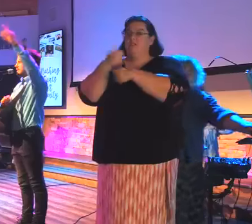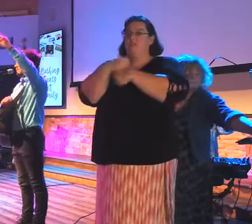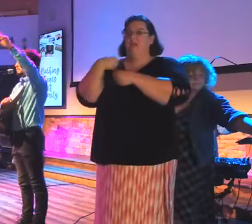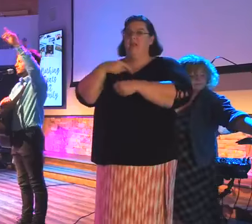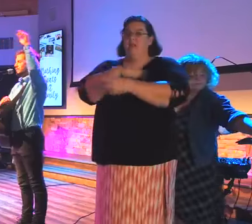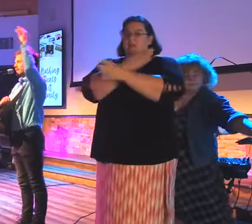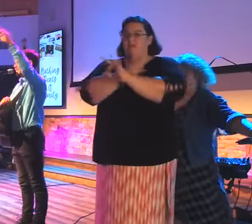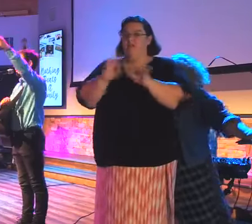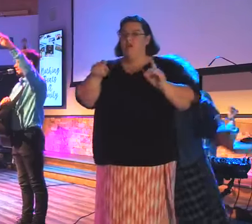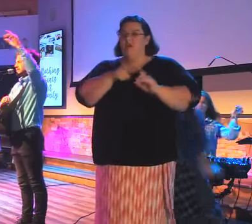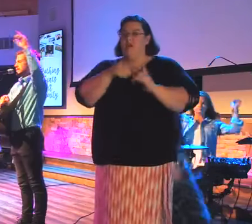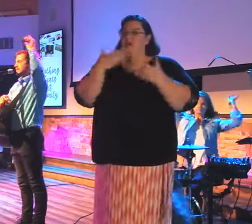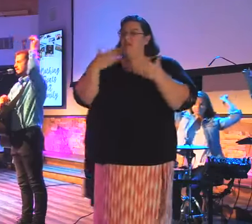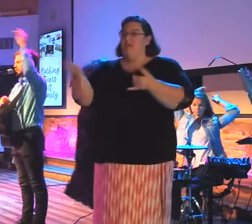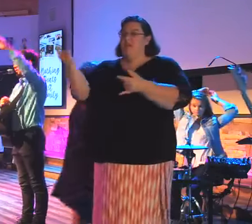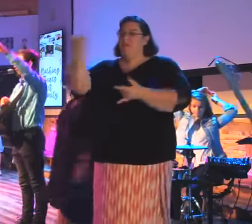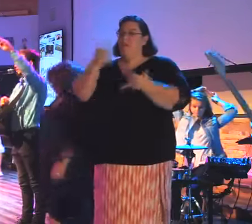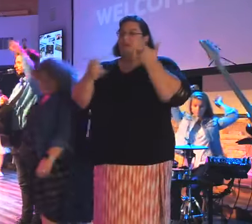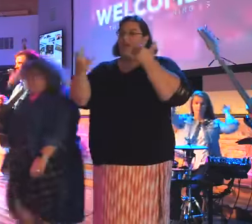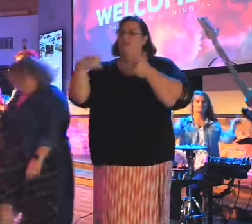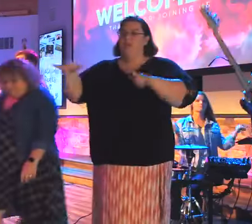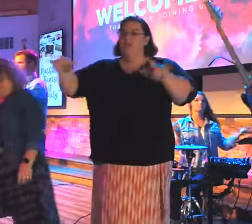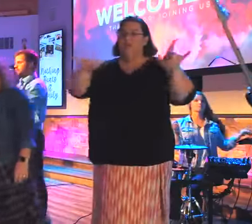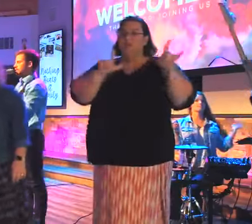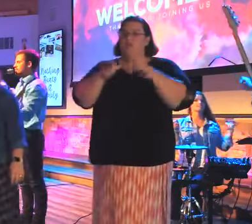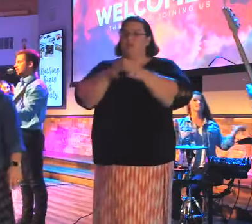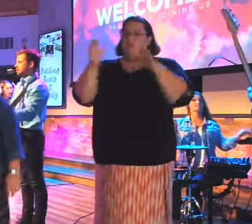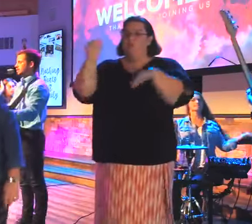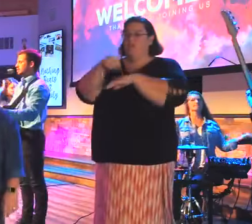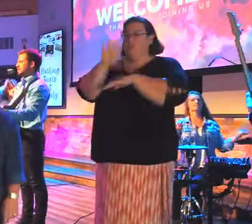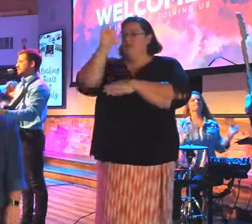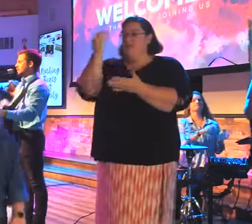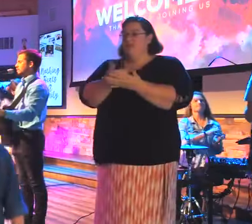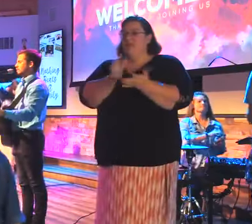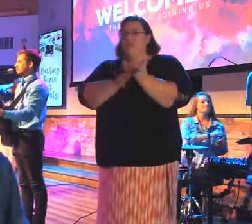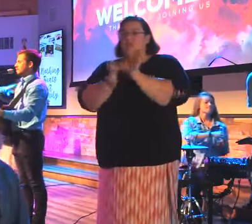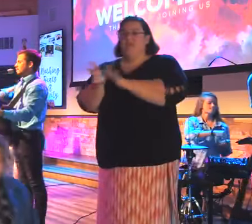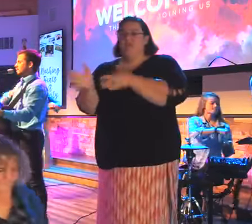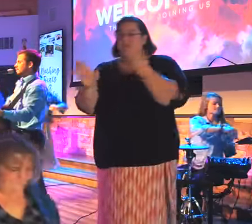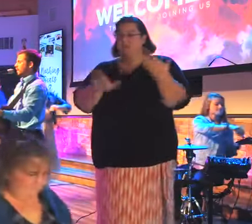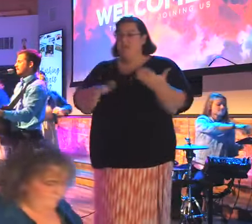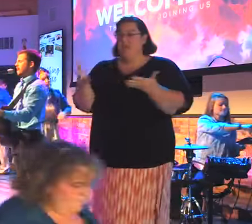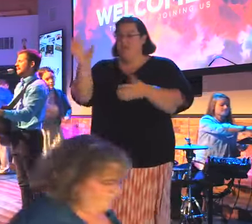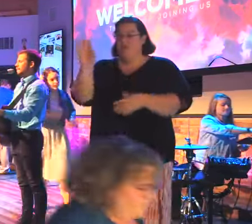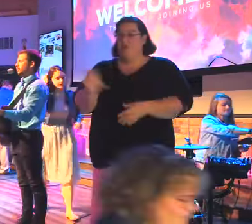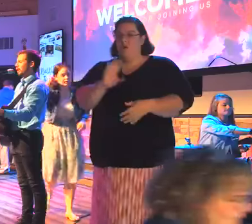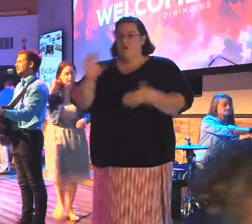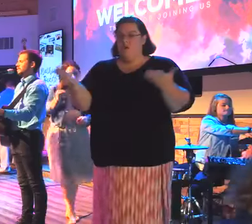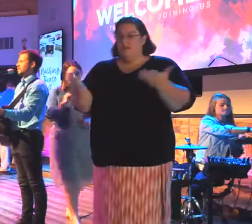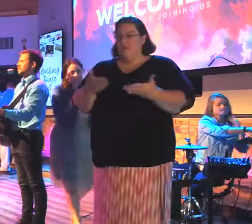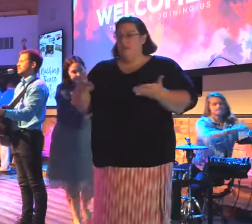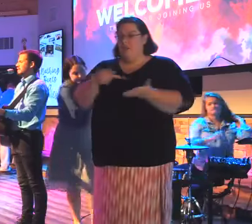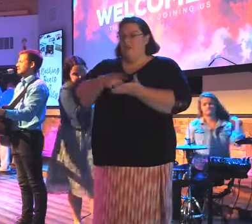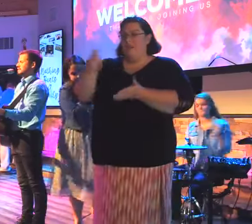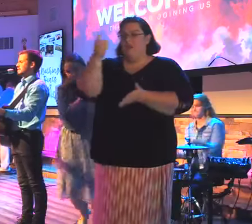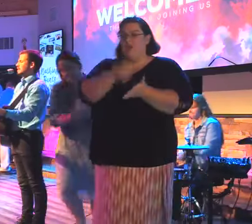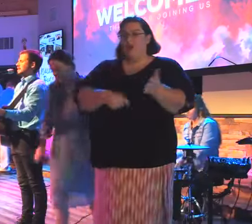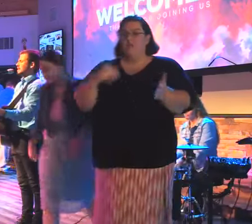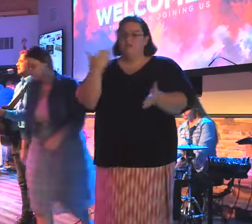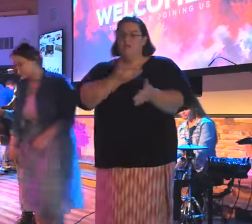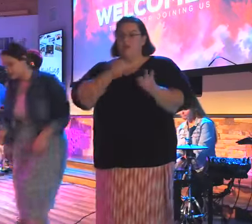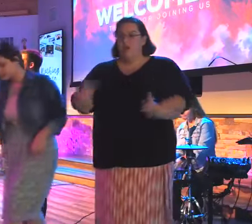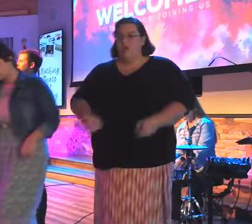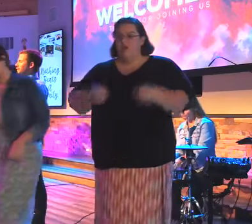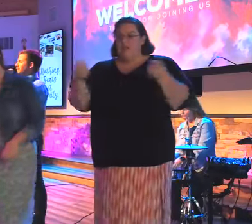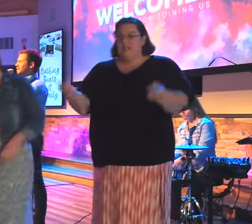God, thank you for loving us yes. so much that you sent your son Jesus to this earth to pay the price for our sins.